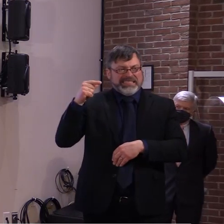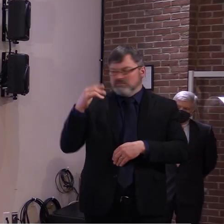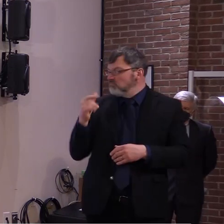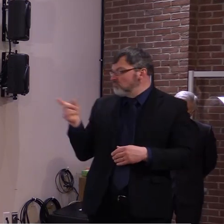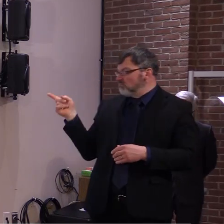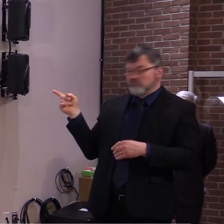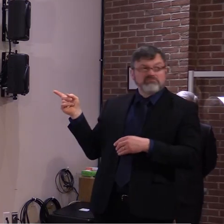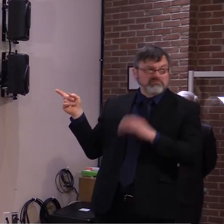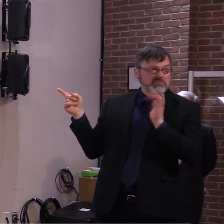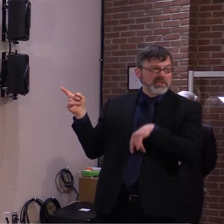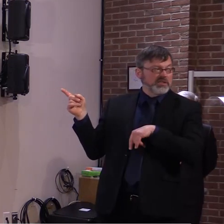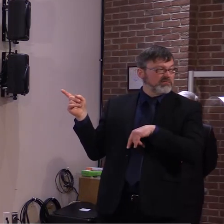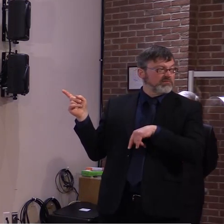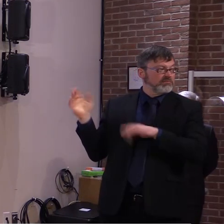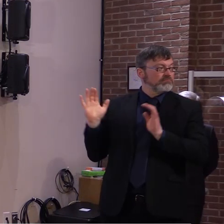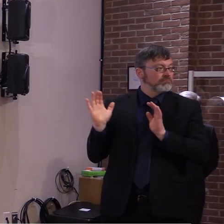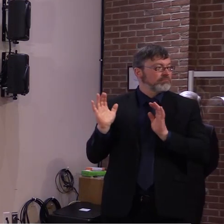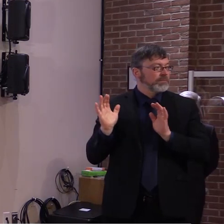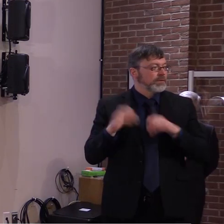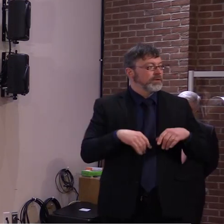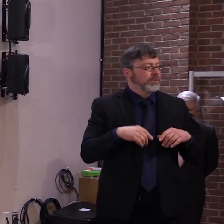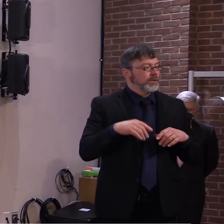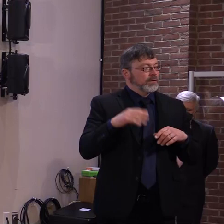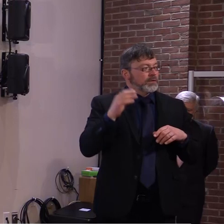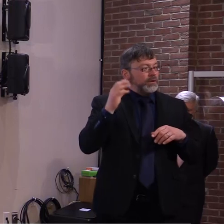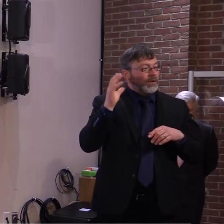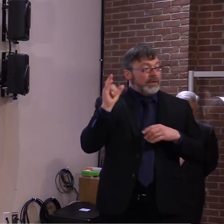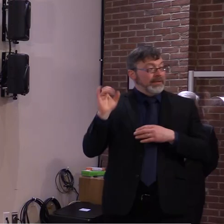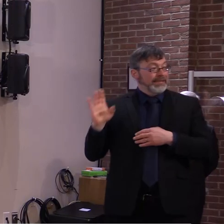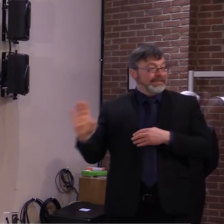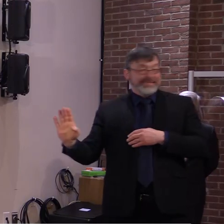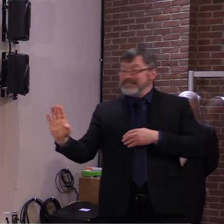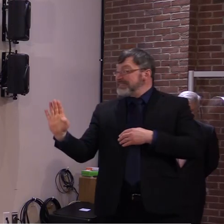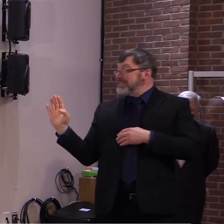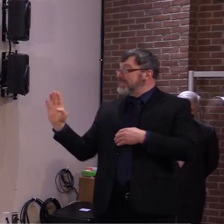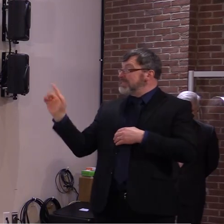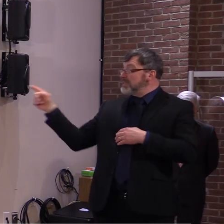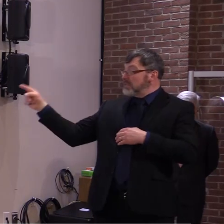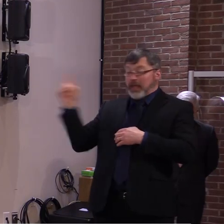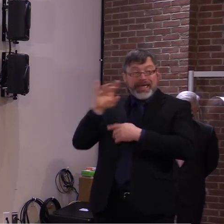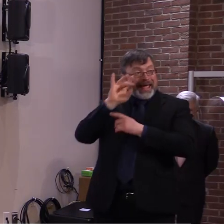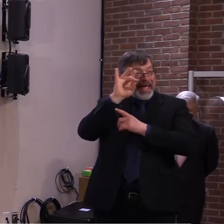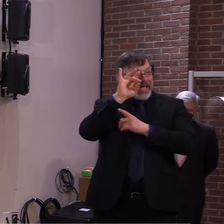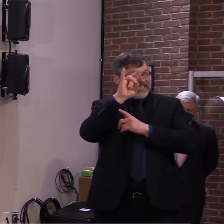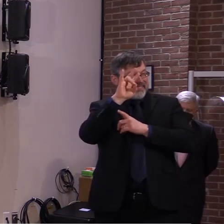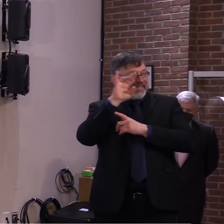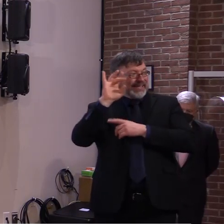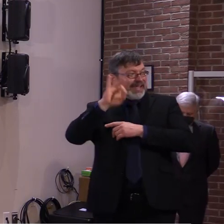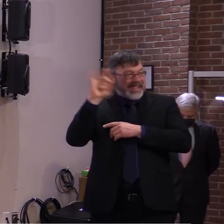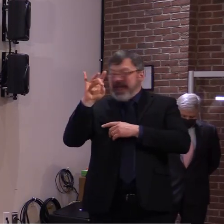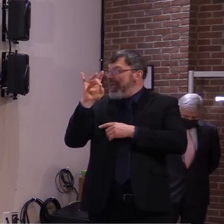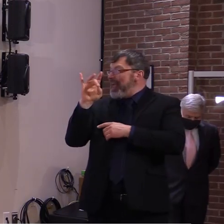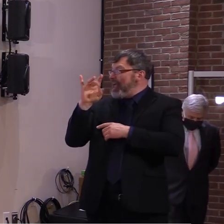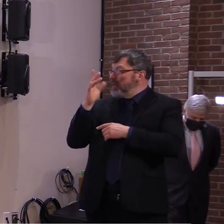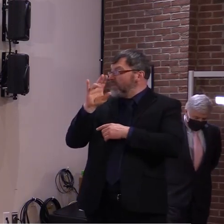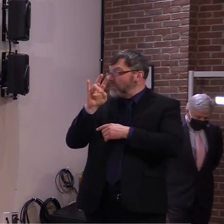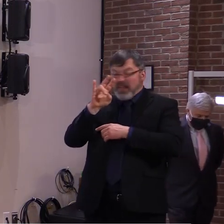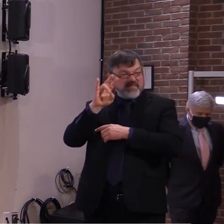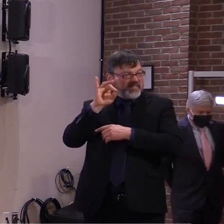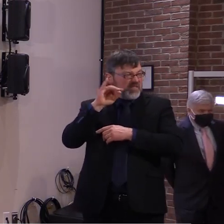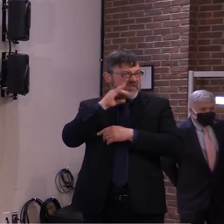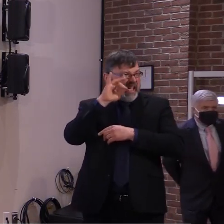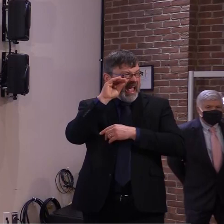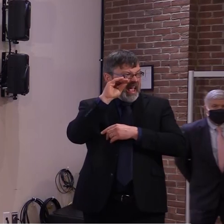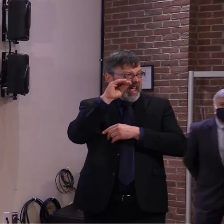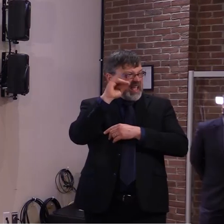approaching 90% in many of those populations. In the more recently opened bands, obviously we have a little ways to